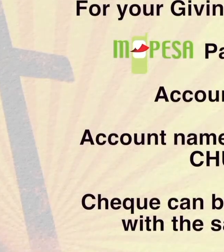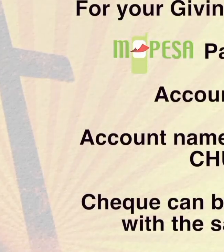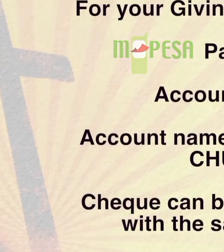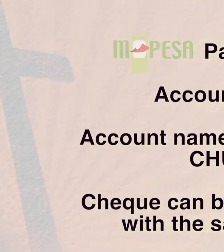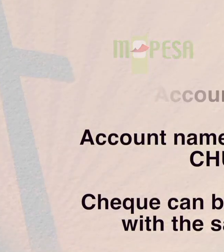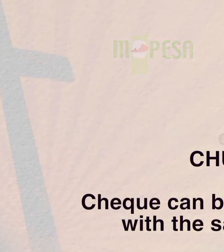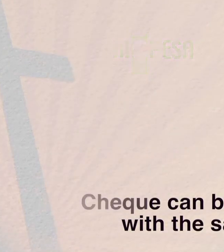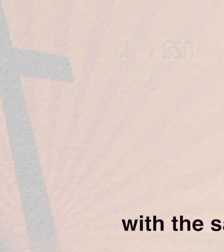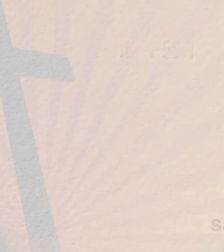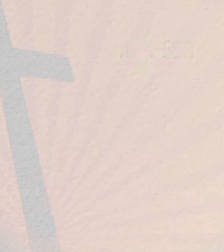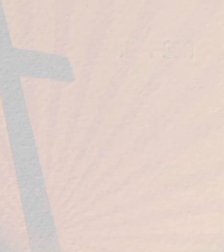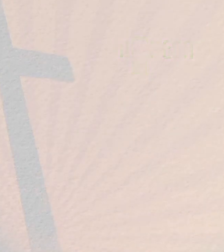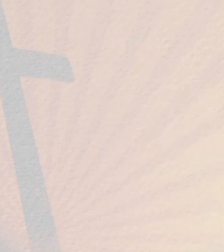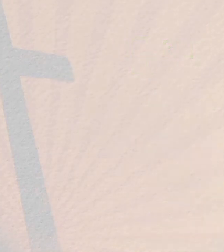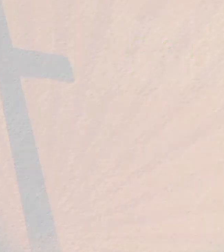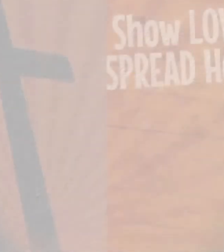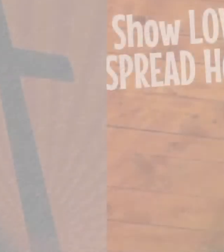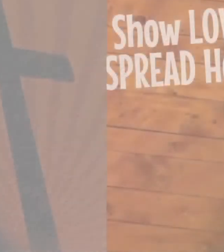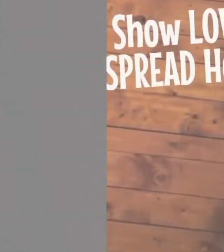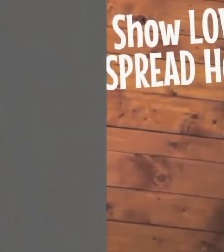for all that He has given us.